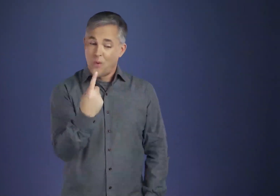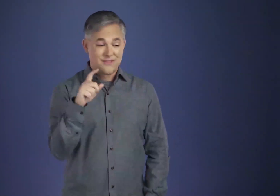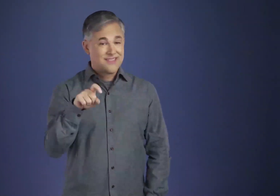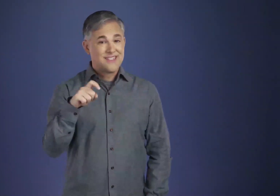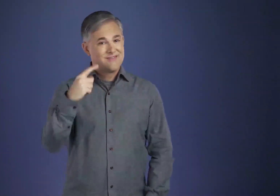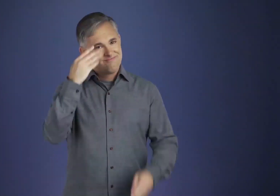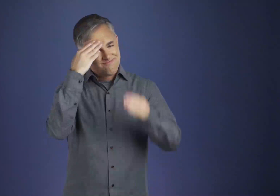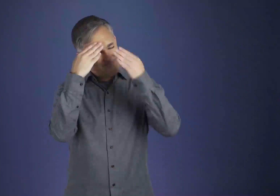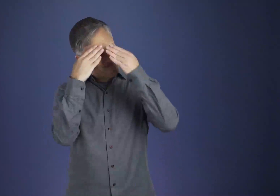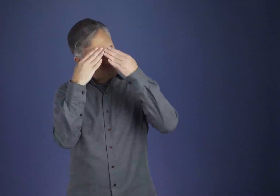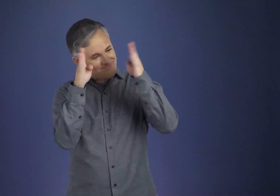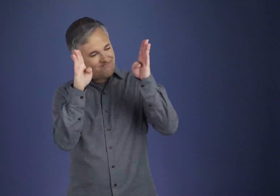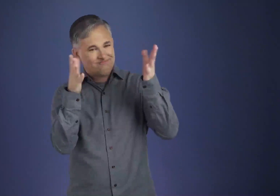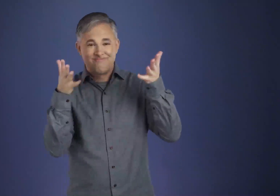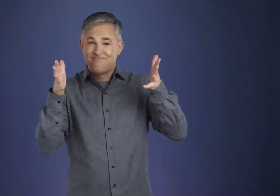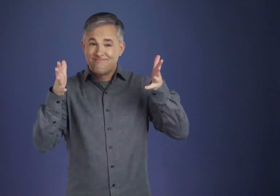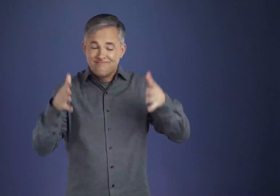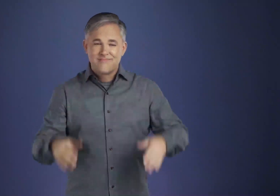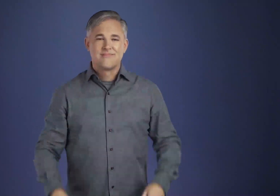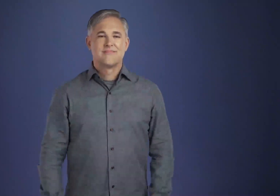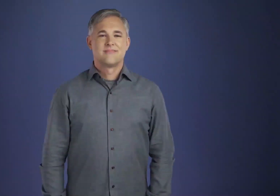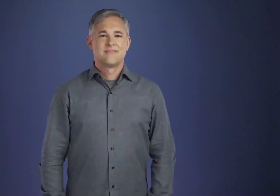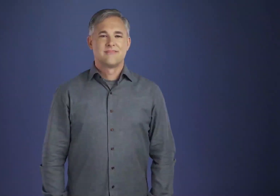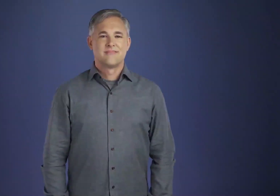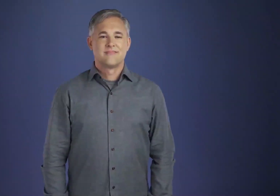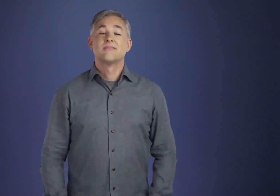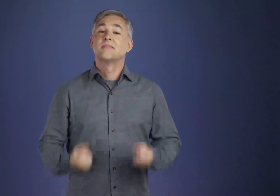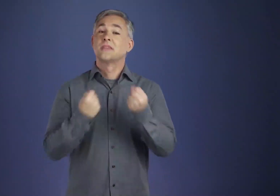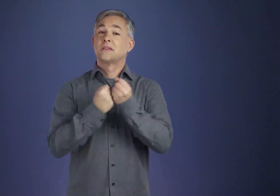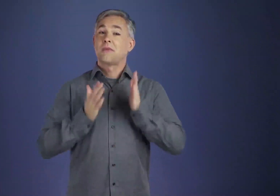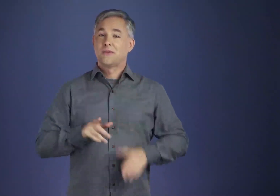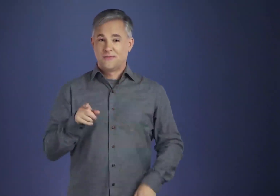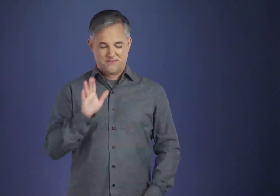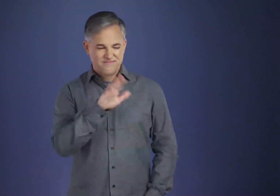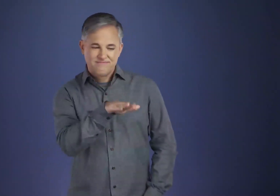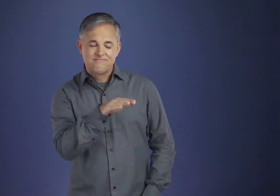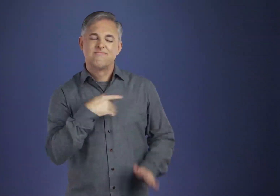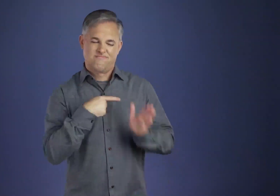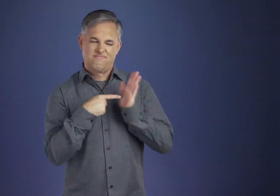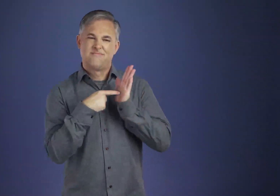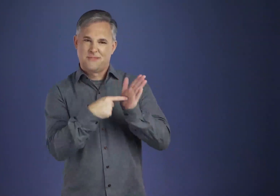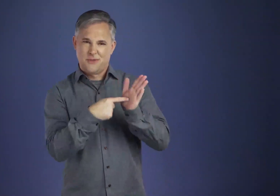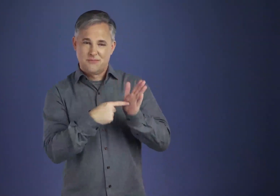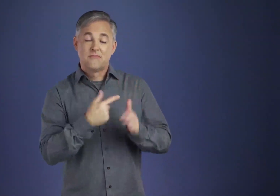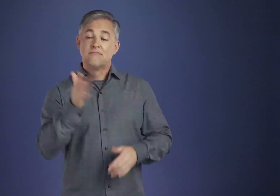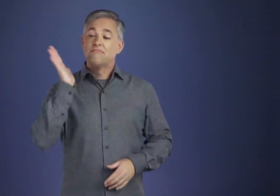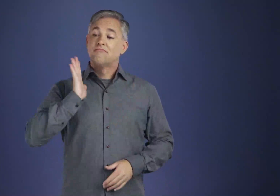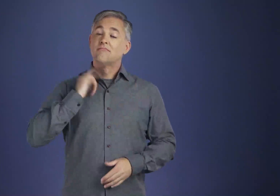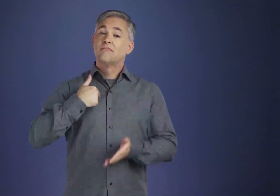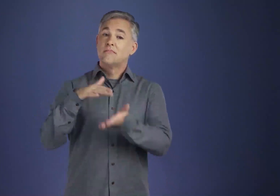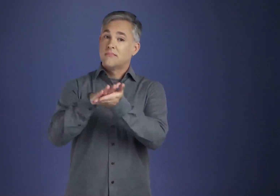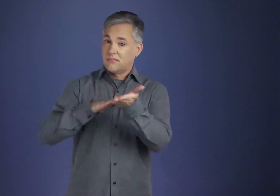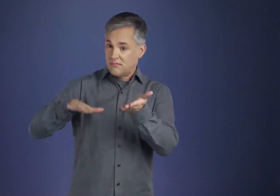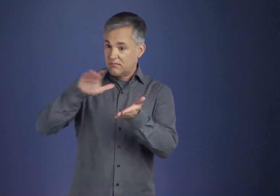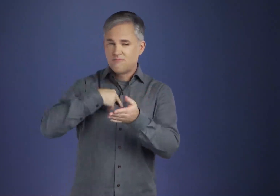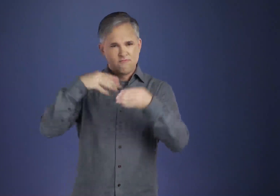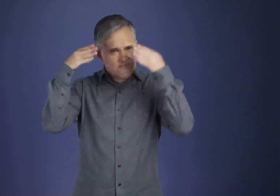I say, all you need is the open mind. The sponsor continues. Take, for example, my